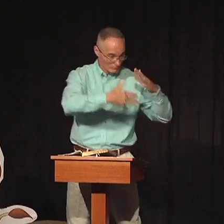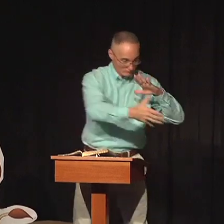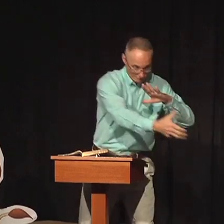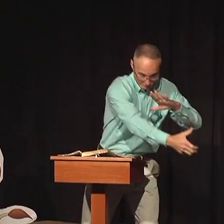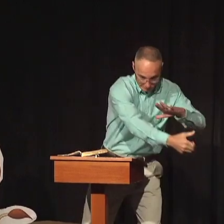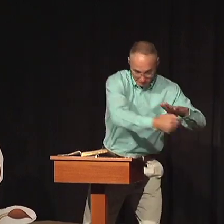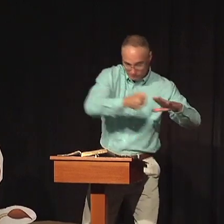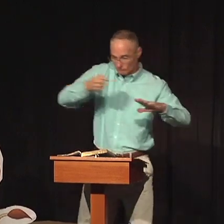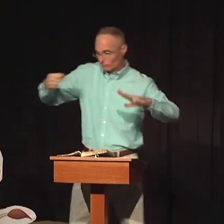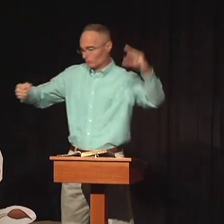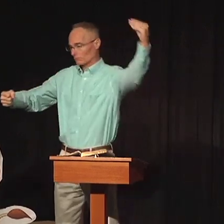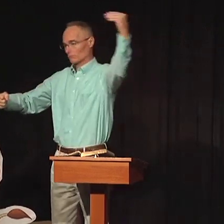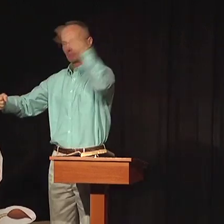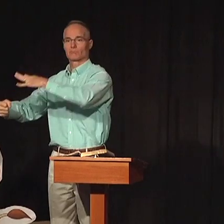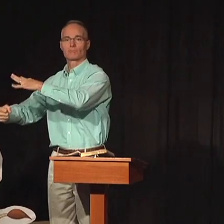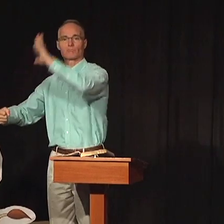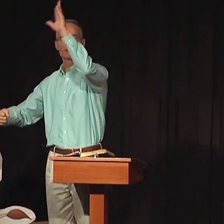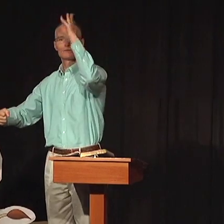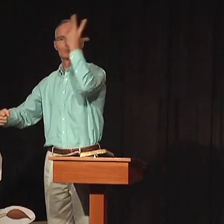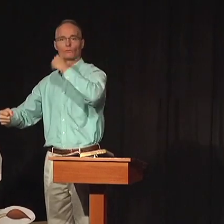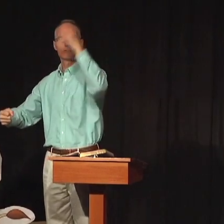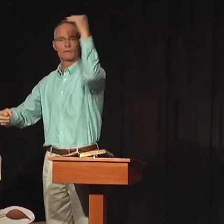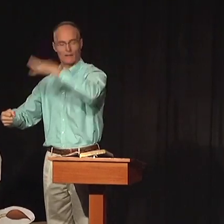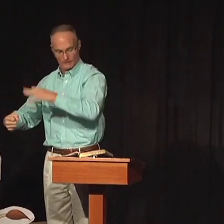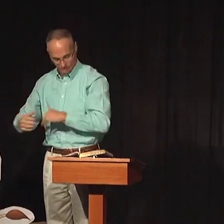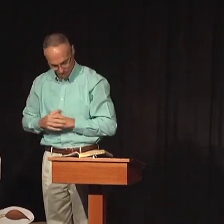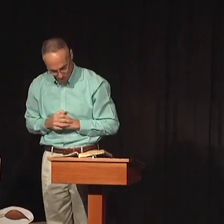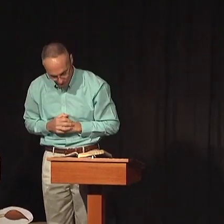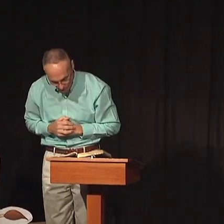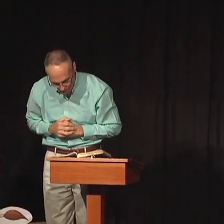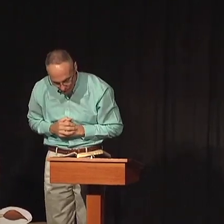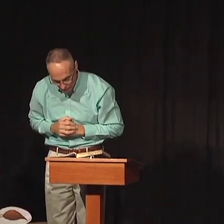you out of the darkness into his wonderful light.